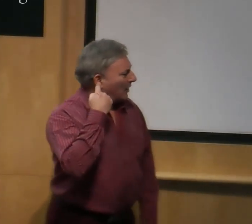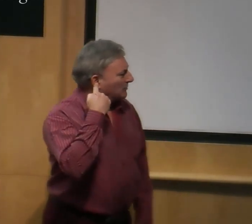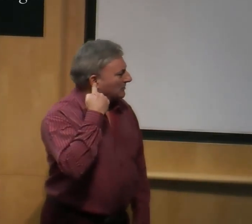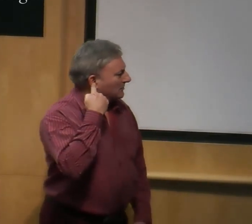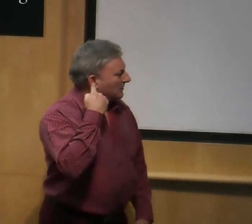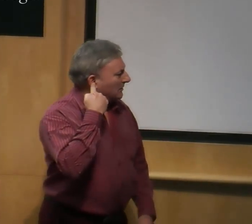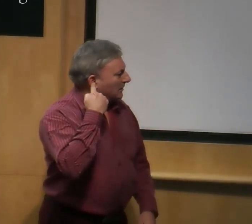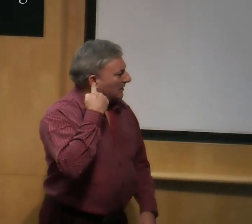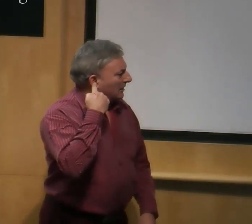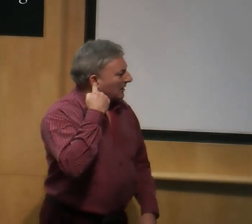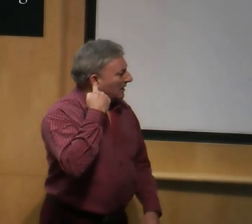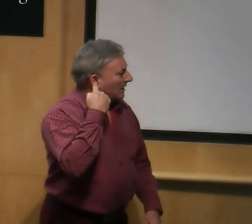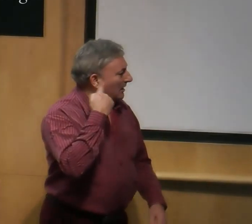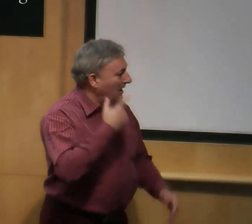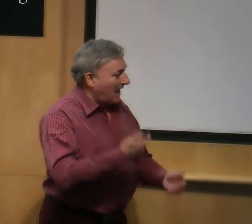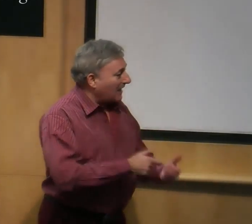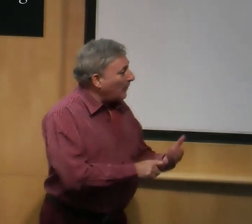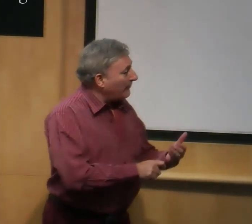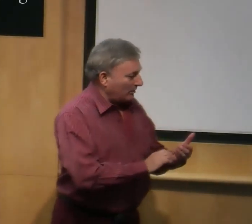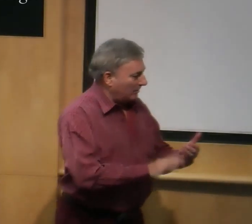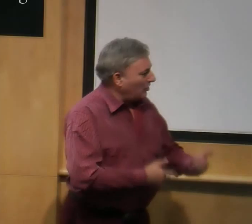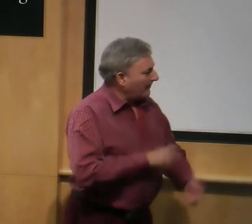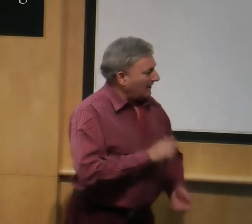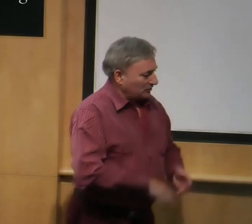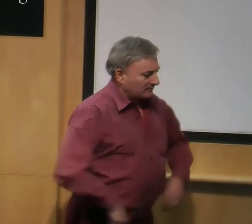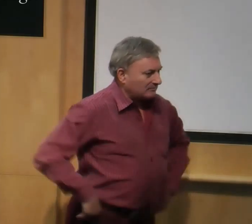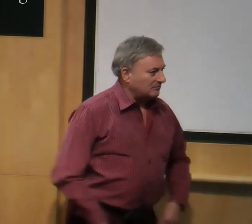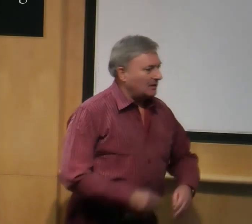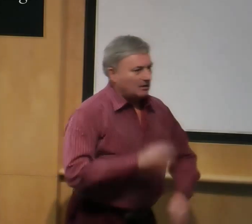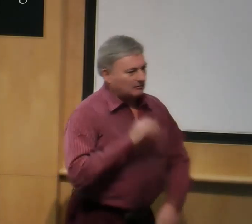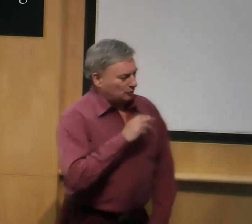they're all needing to focus equipment to look at new or backup.